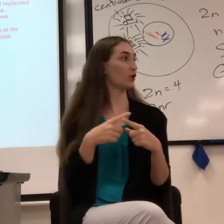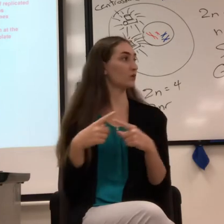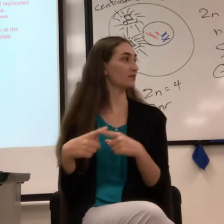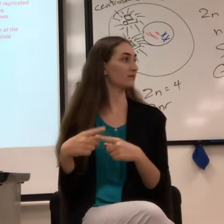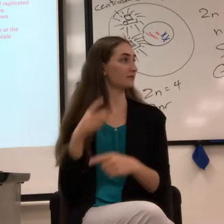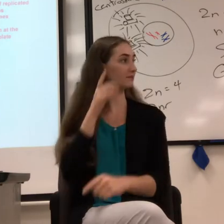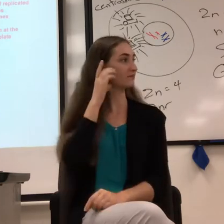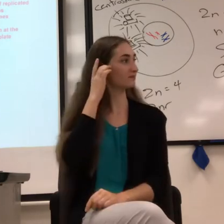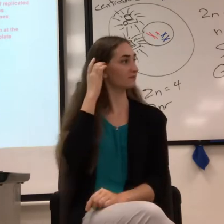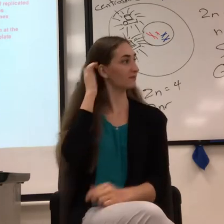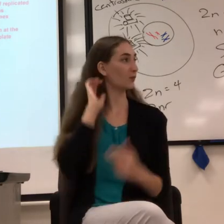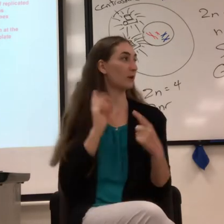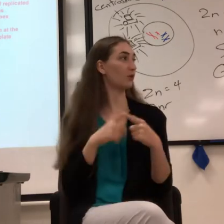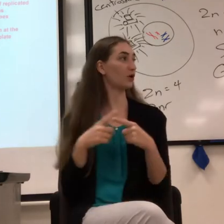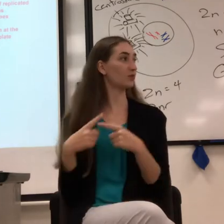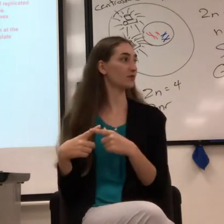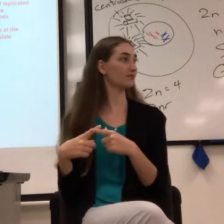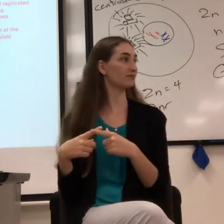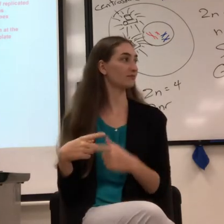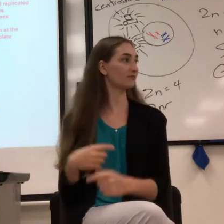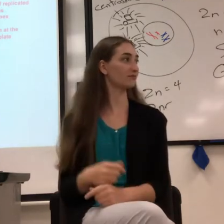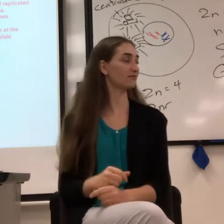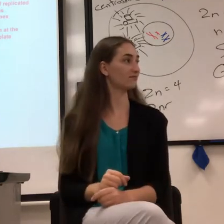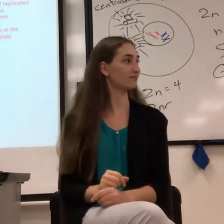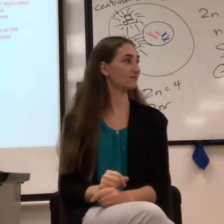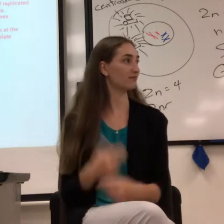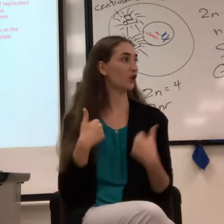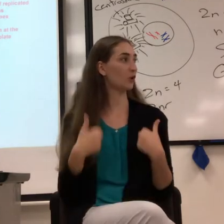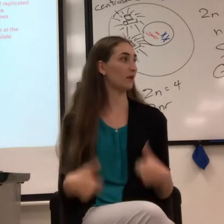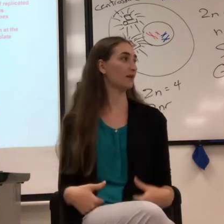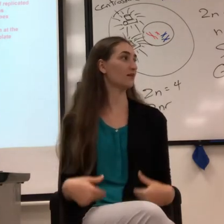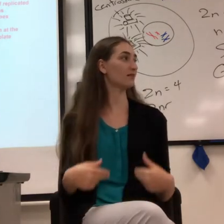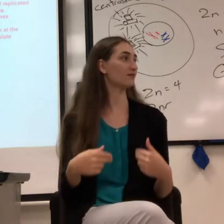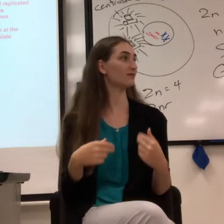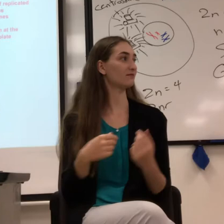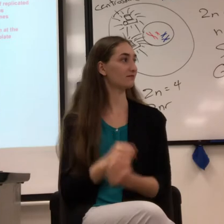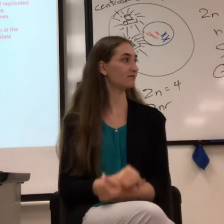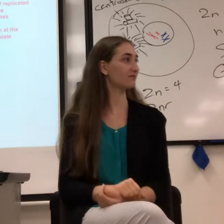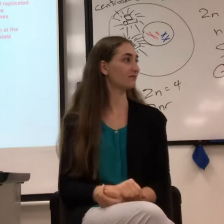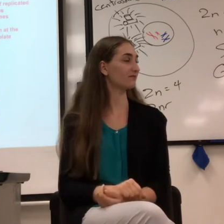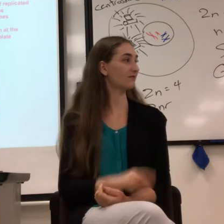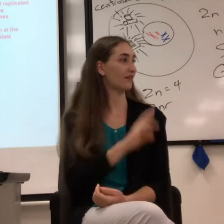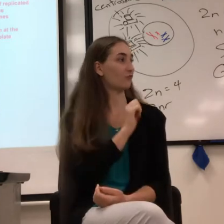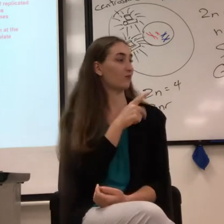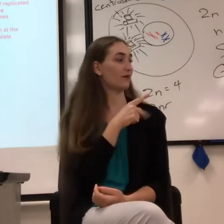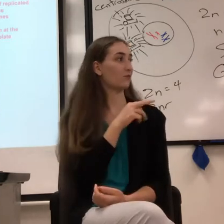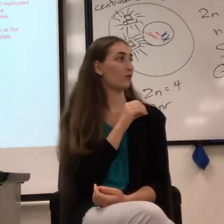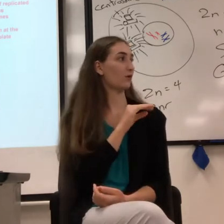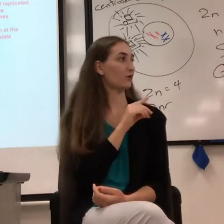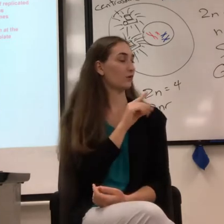They'll undergo the process of meiosis in the testes or the ovaries, right?